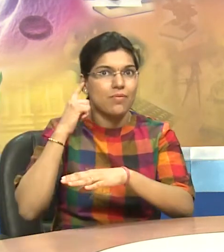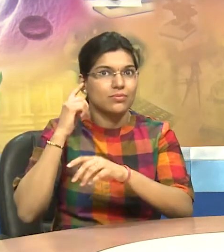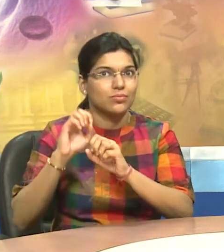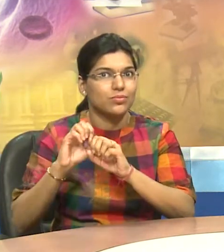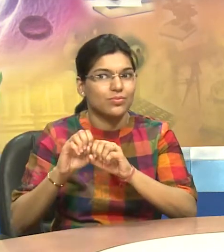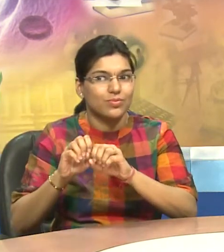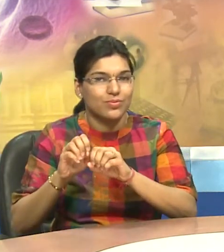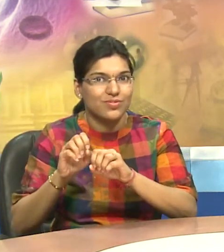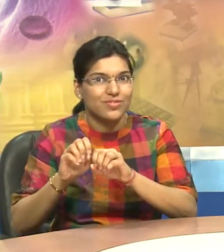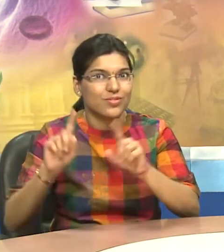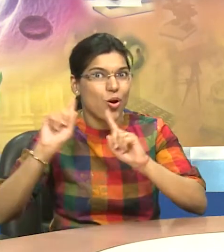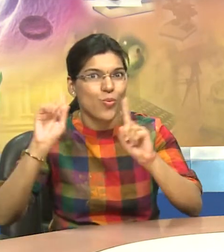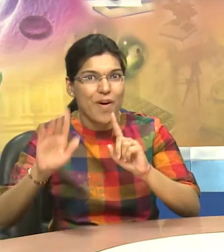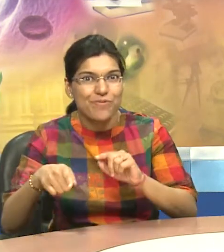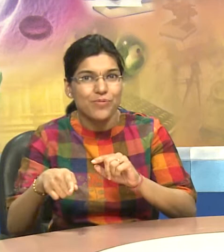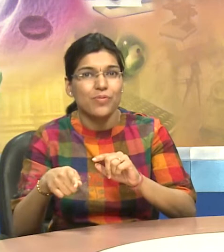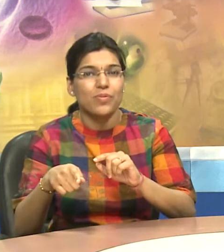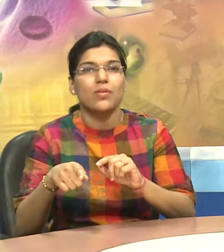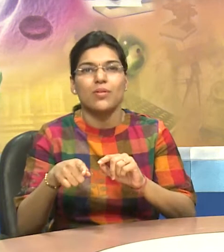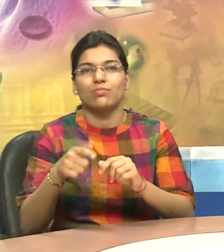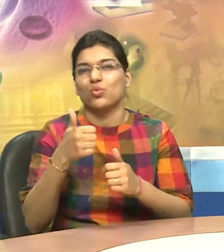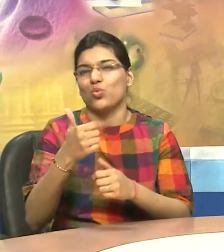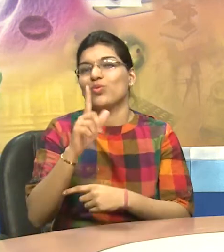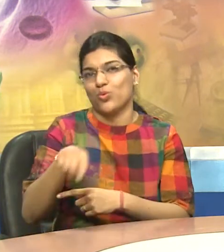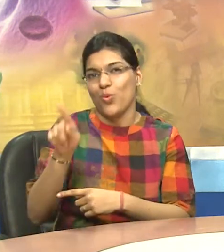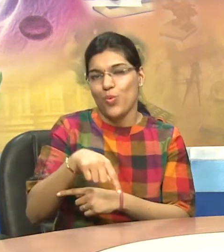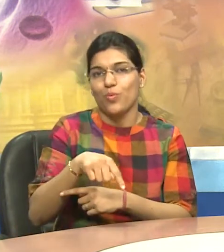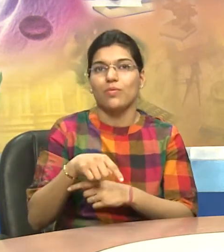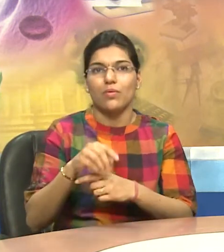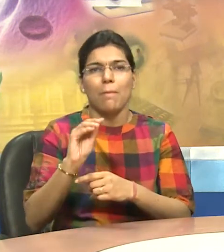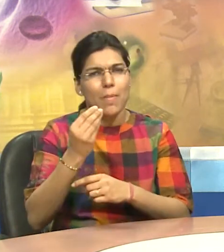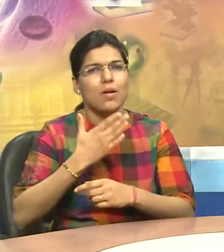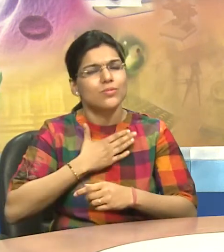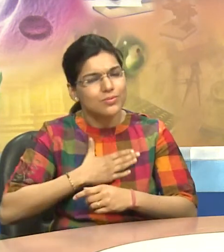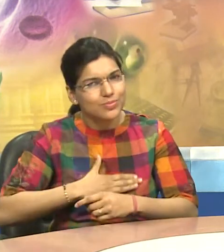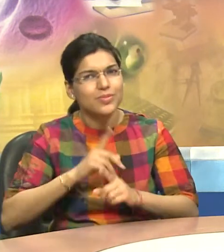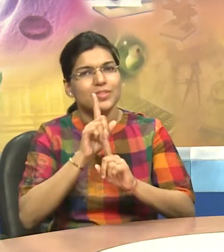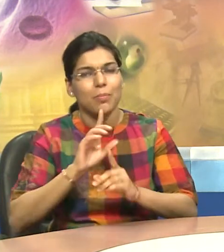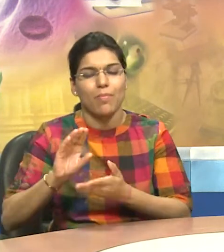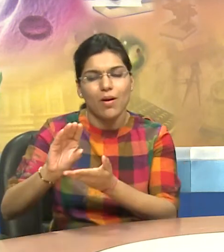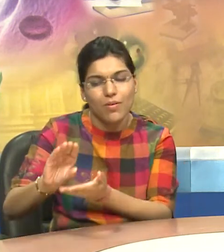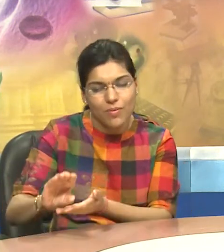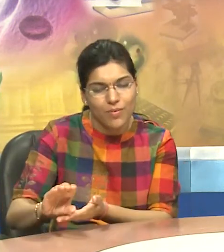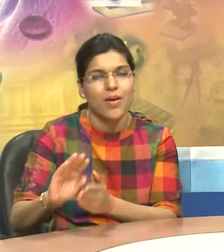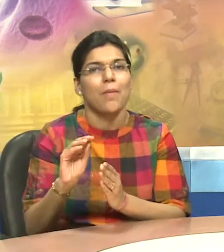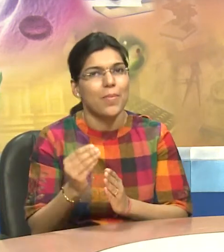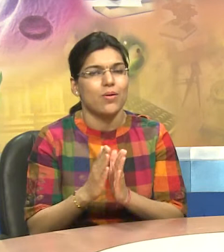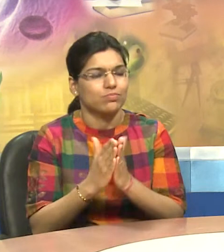and it make a noise, which is not a good sound. We may place